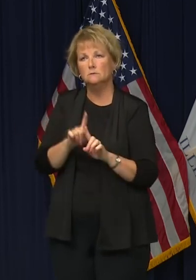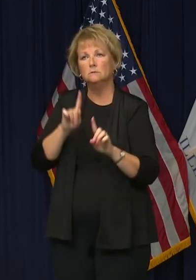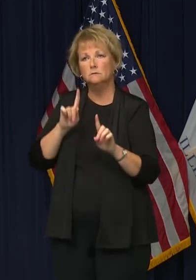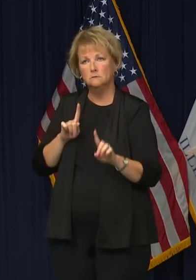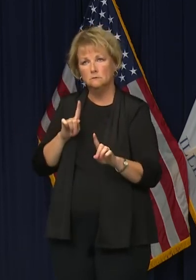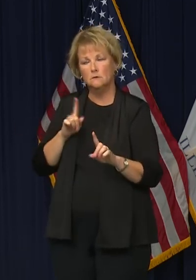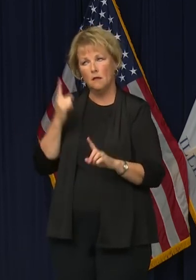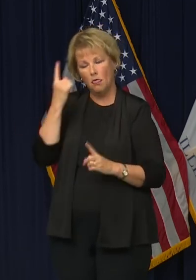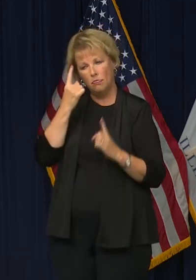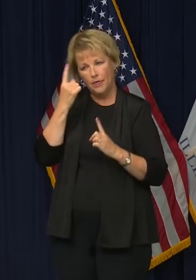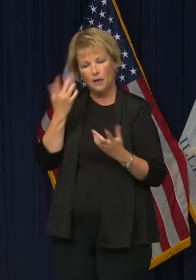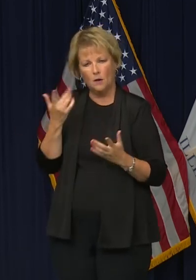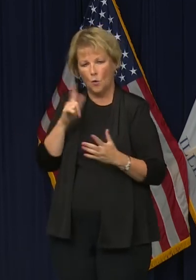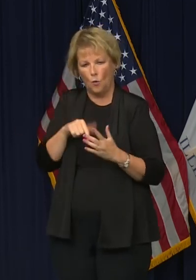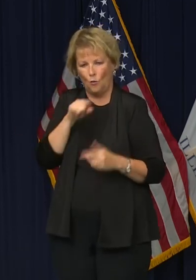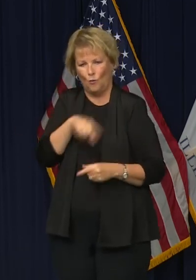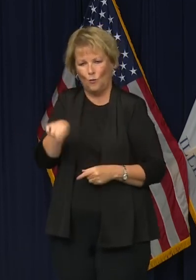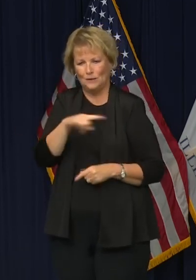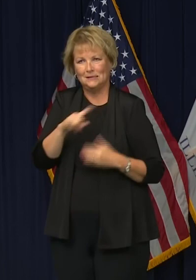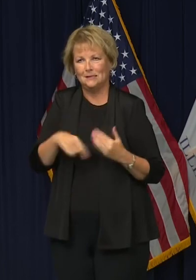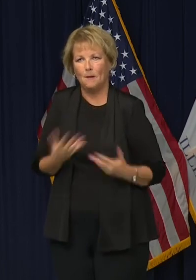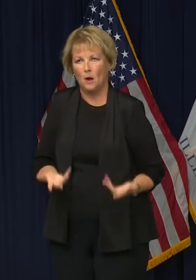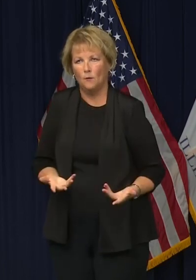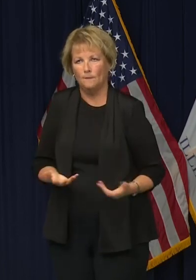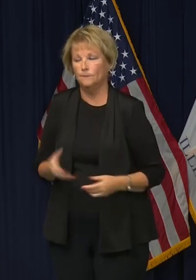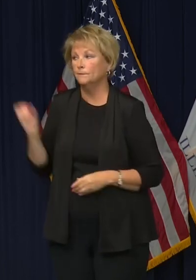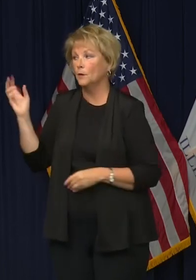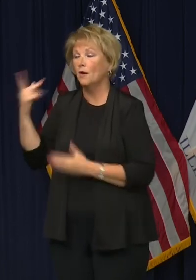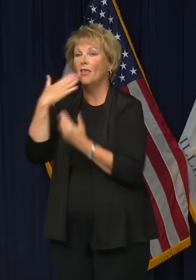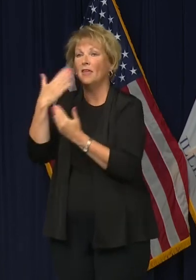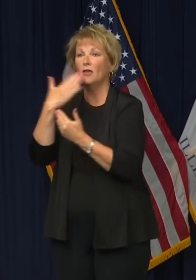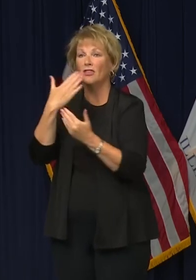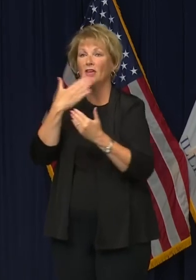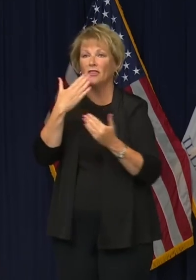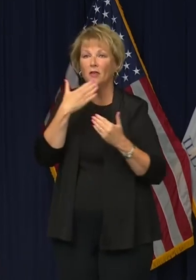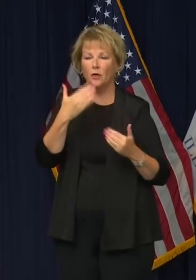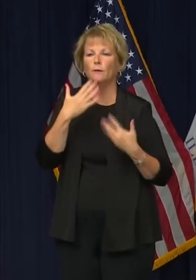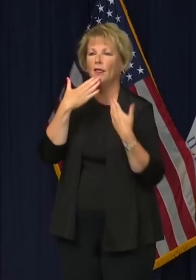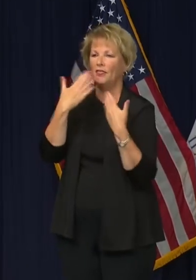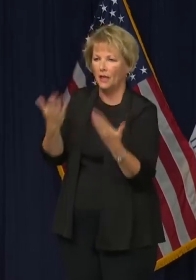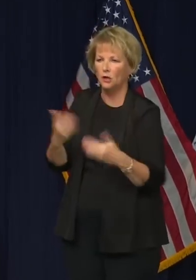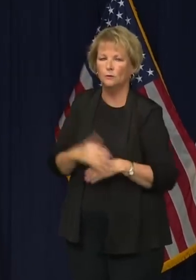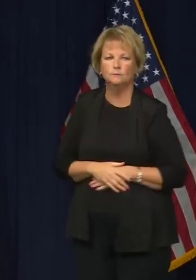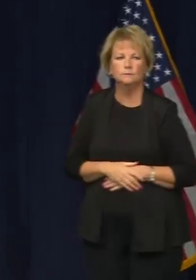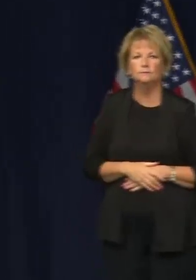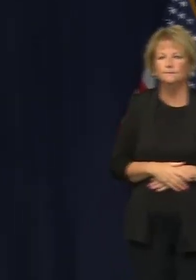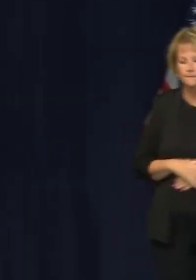ask themselves, what is this all about? All right, thank you, everyone. Thank you. Really